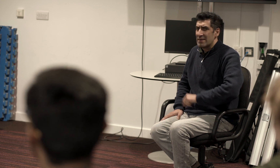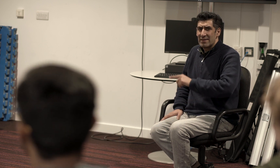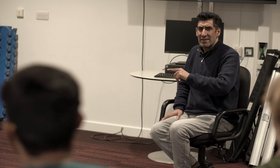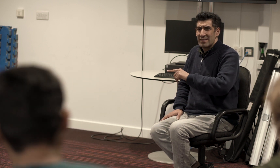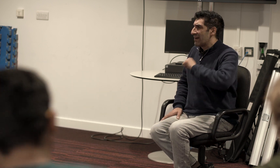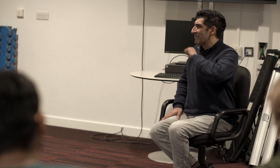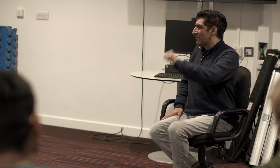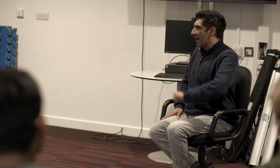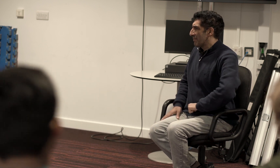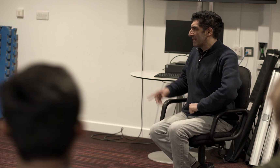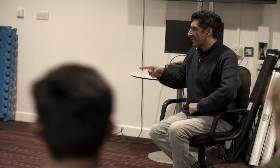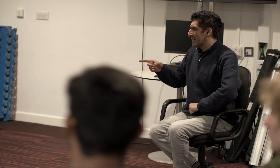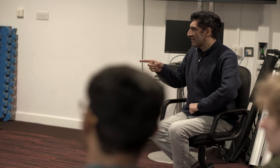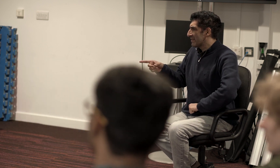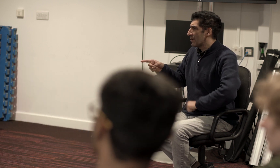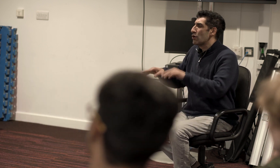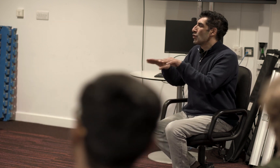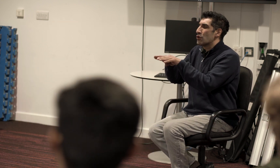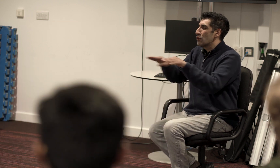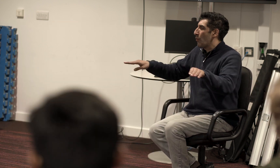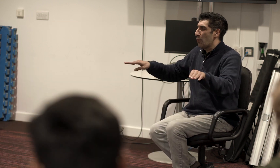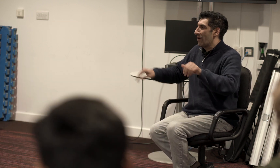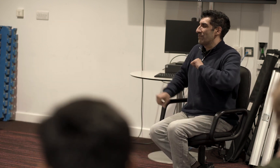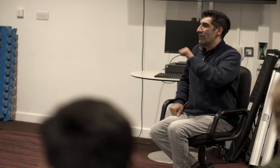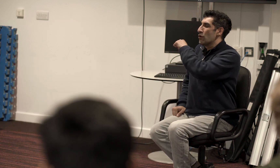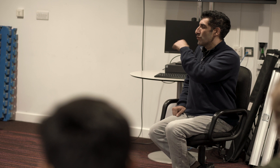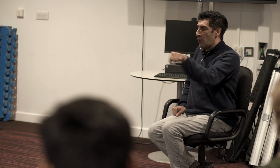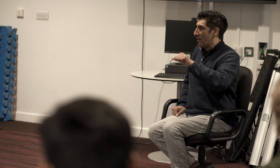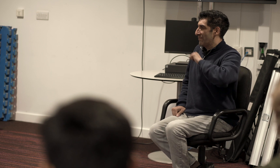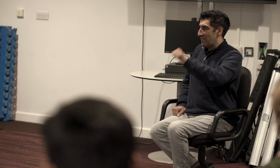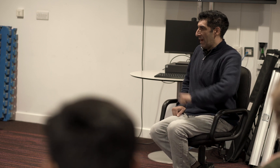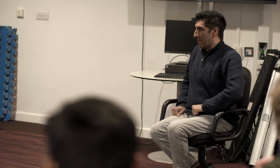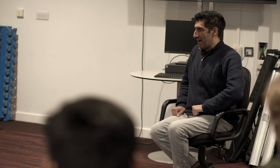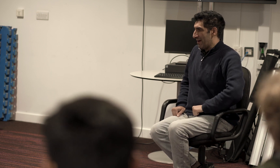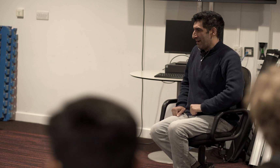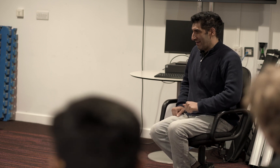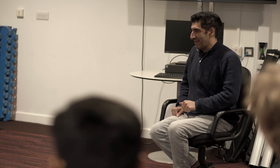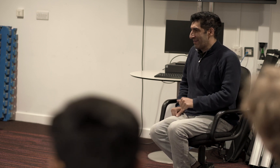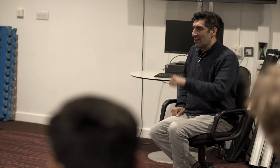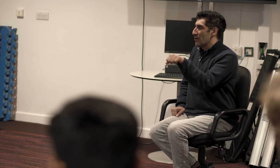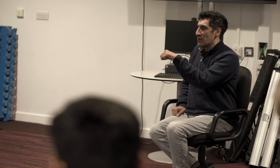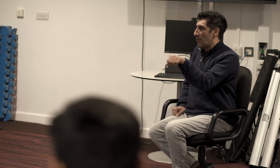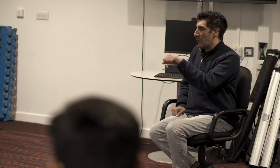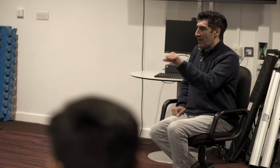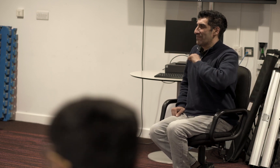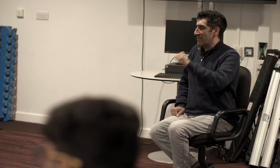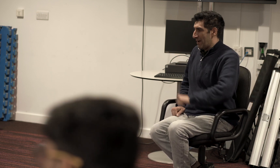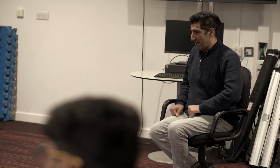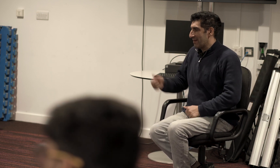deaf centres around. There's a lot less than there used to be, but most major cities will have a deaf